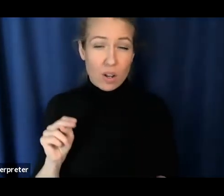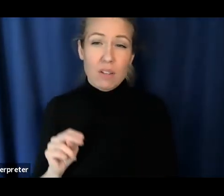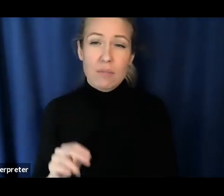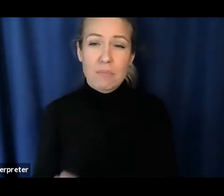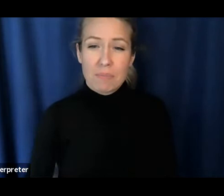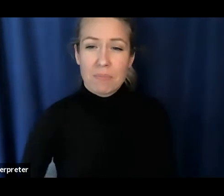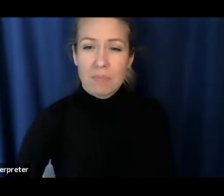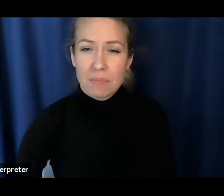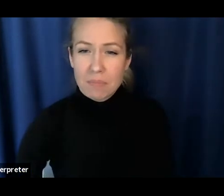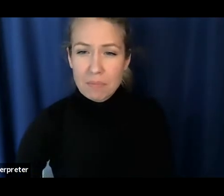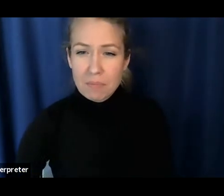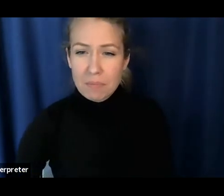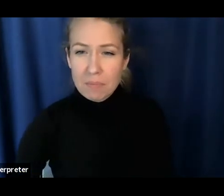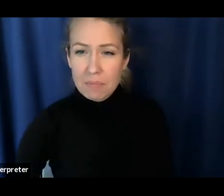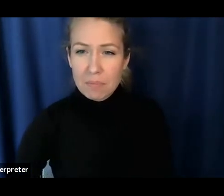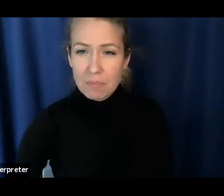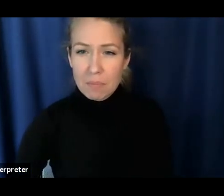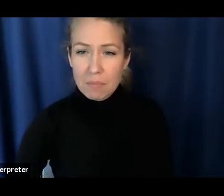here